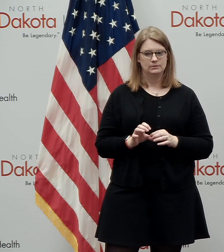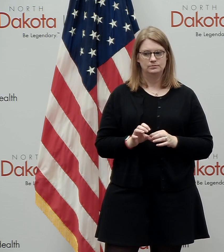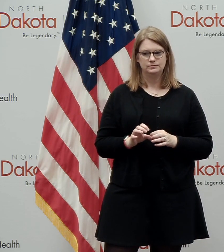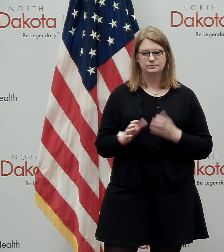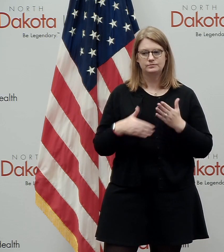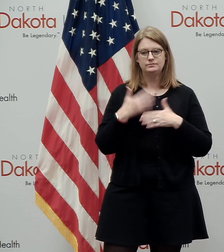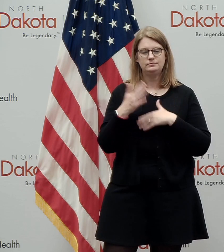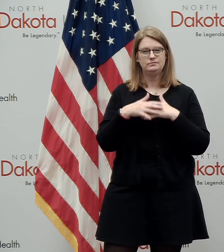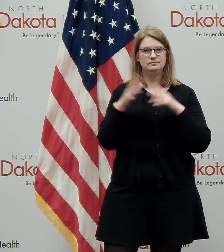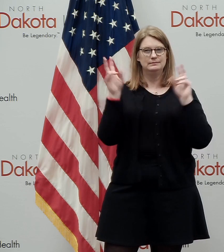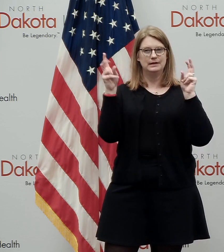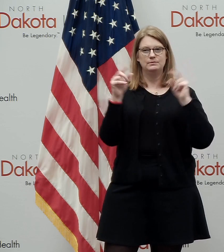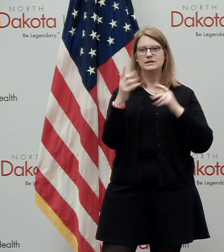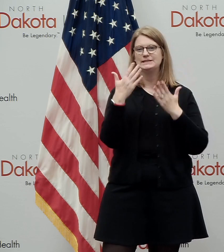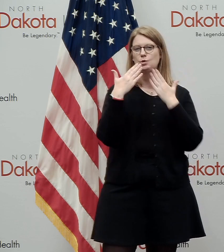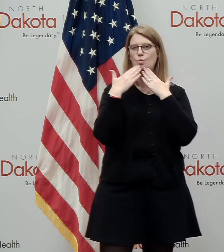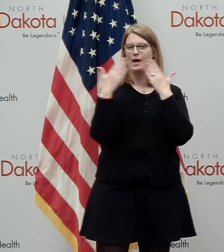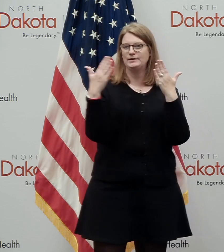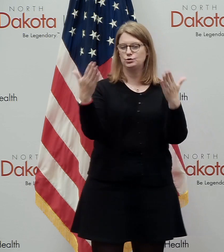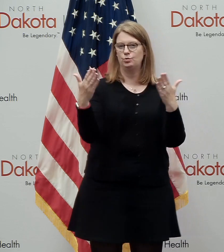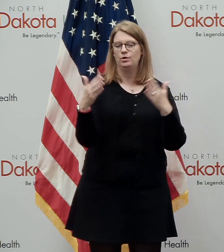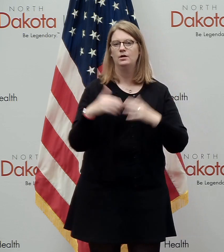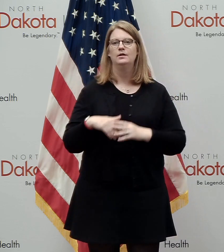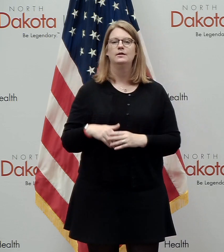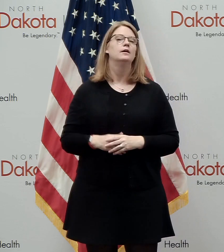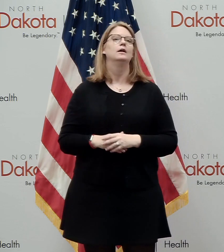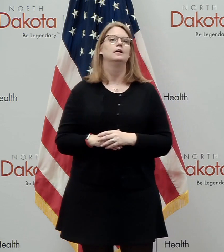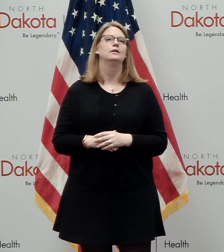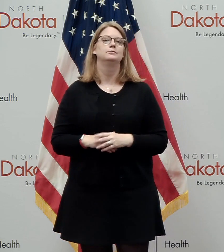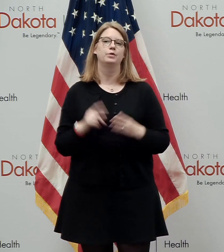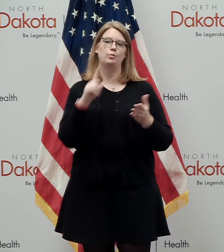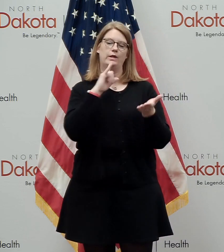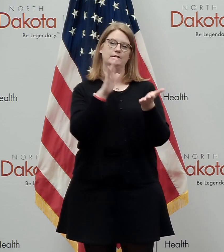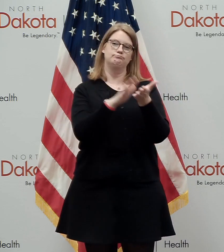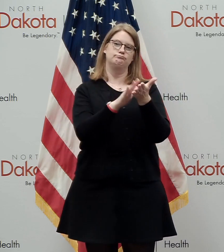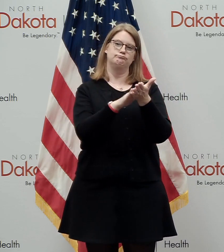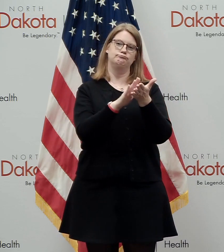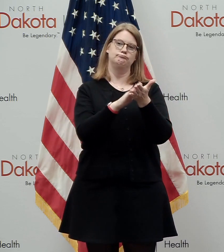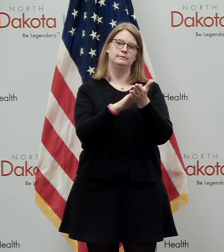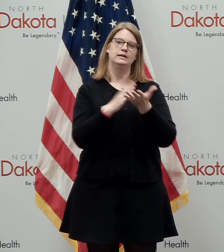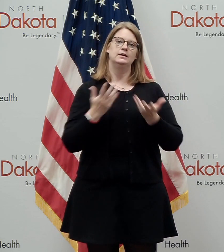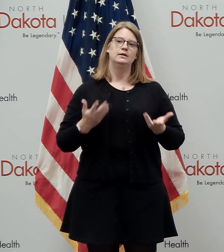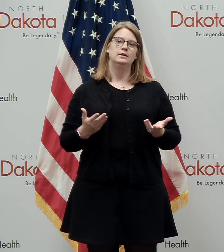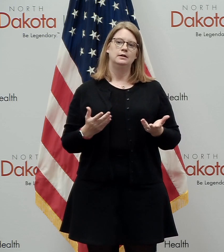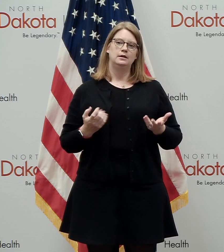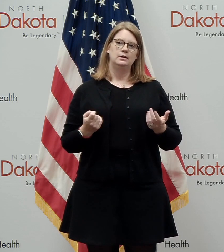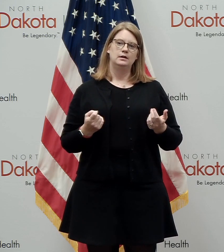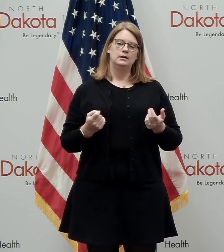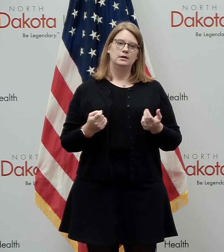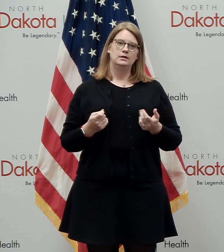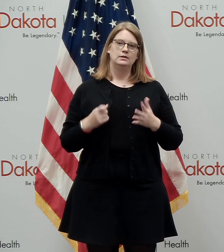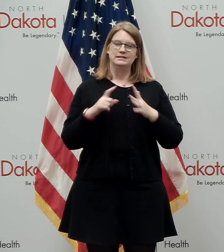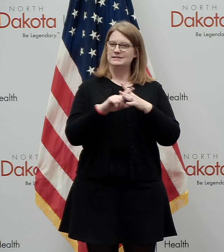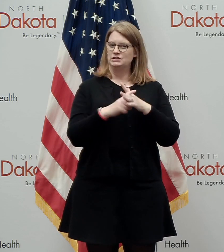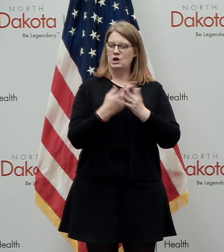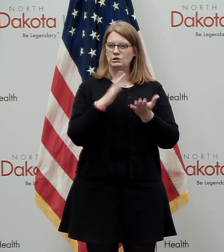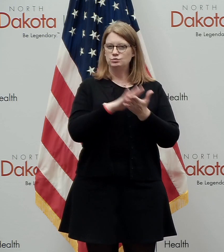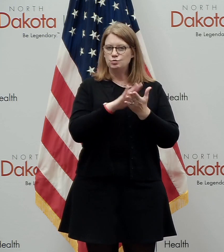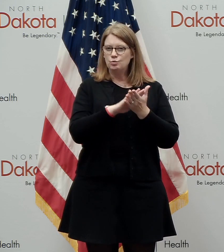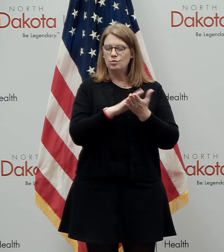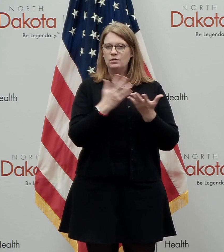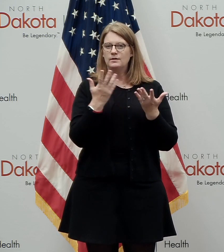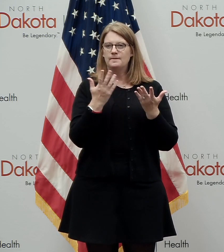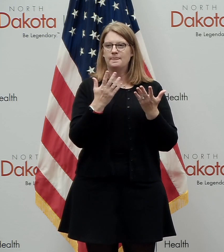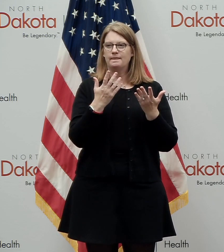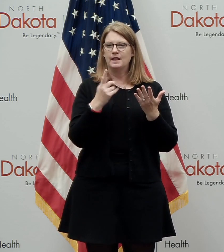Next topic is gratitude, and want to give a shout out as we get back into school. We want to again say thank